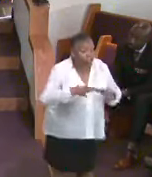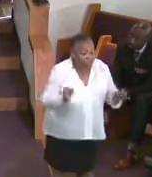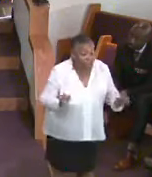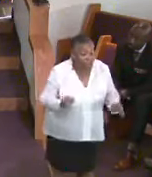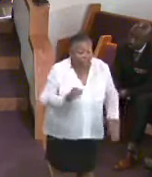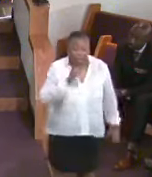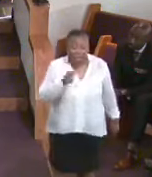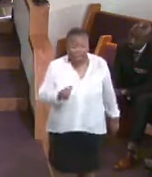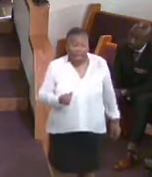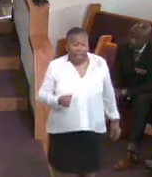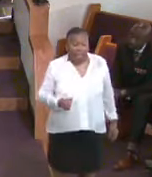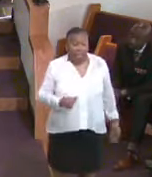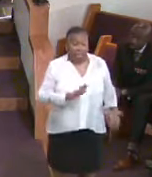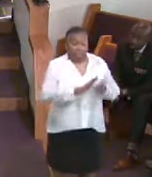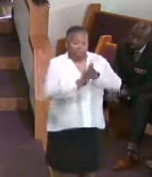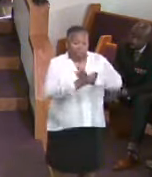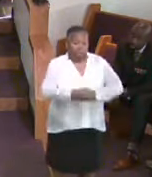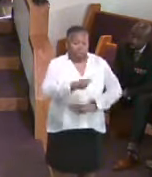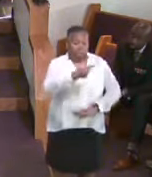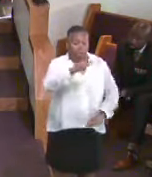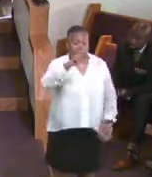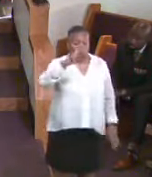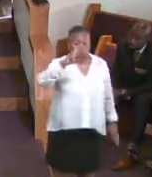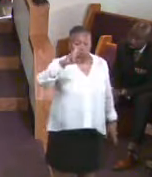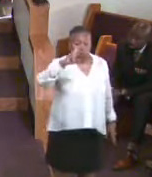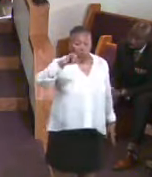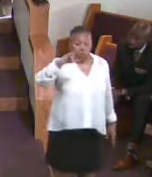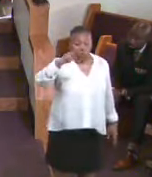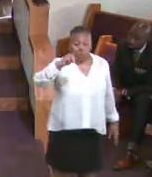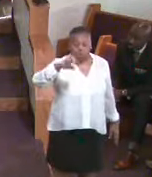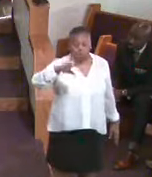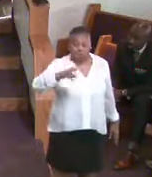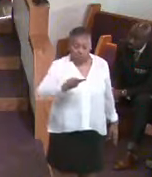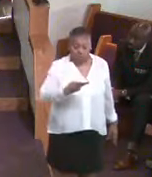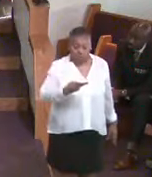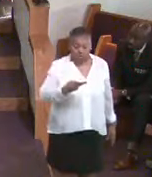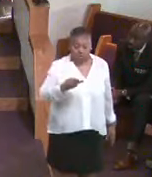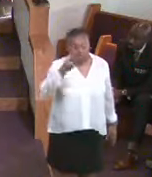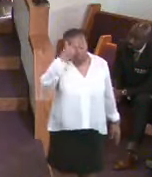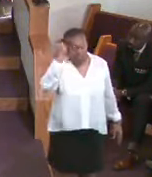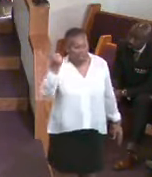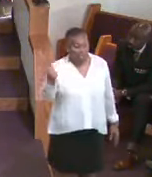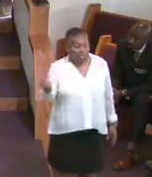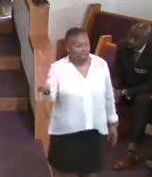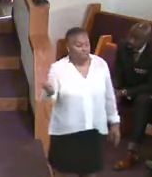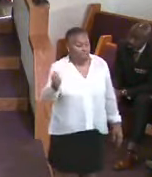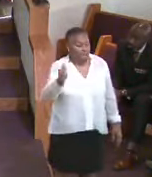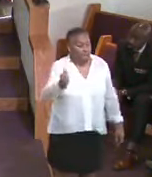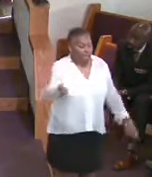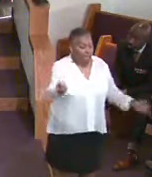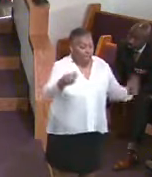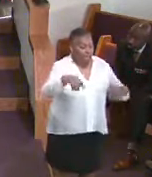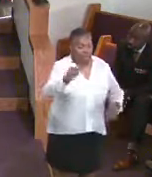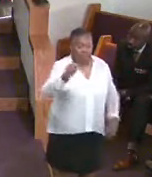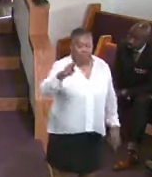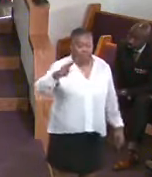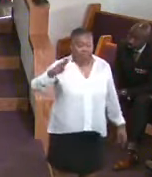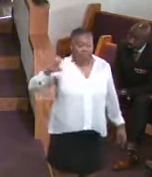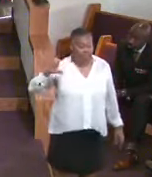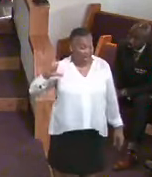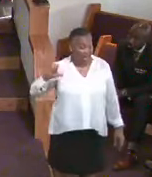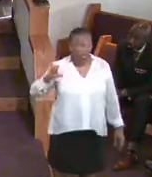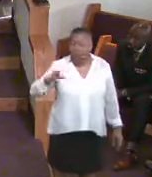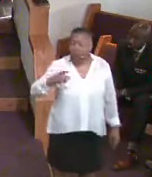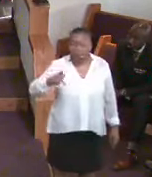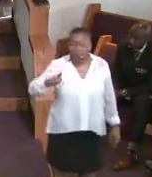you. It is that your Christmas card came back to me because we didn't have your current address. And so this will allow us to have